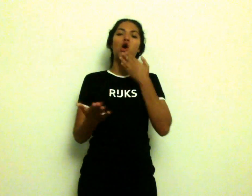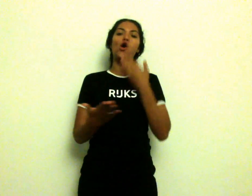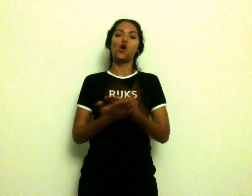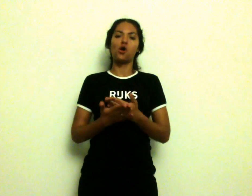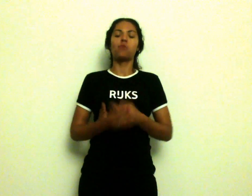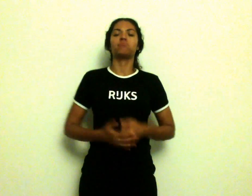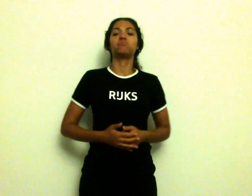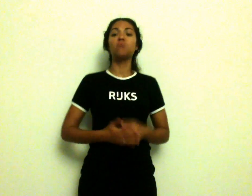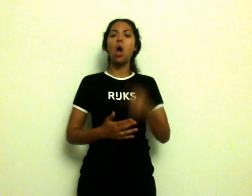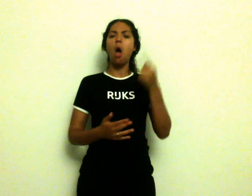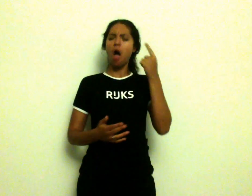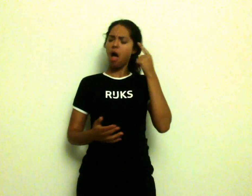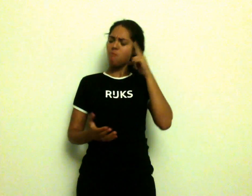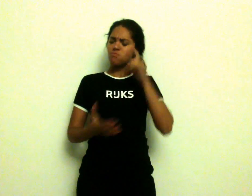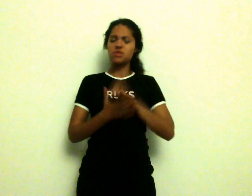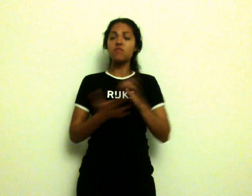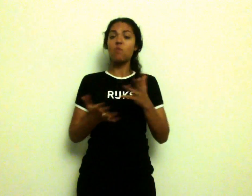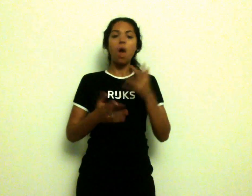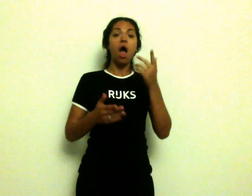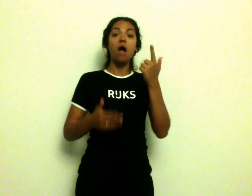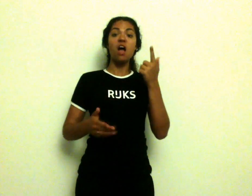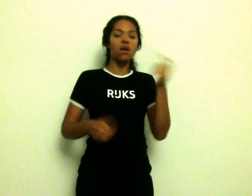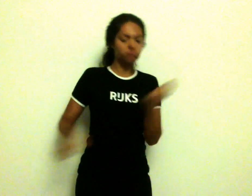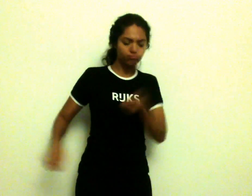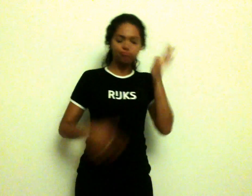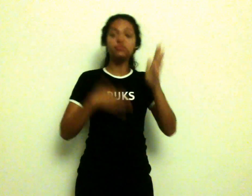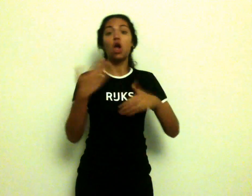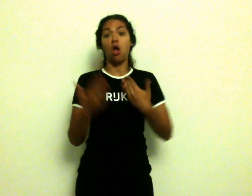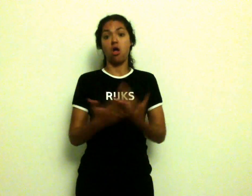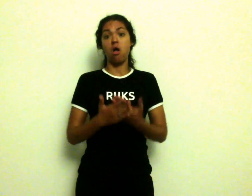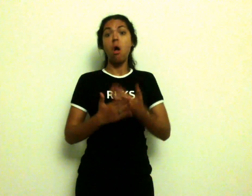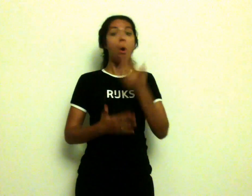disarmament, because we believe there are direct links between warfare and bloodshed.